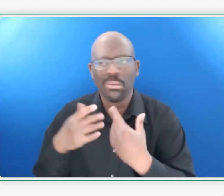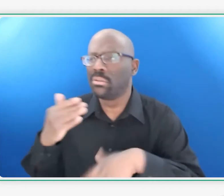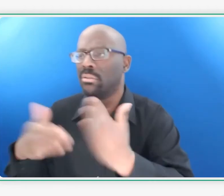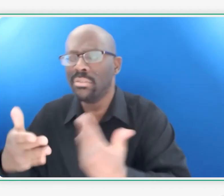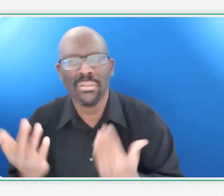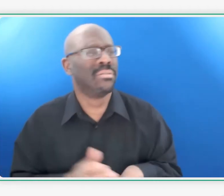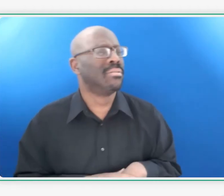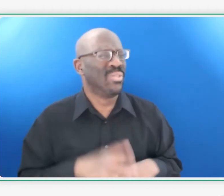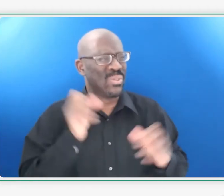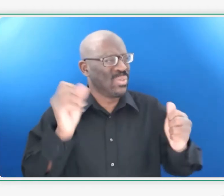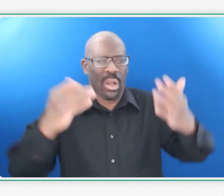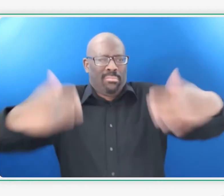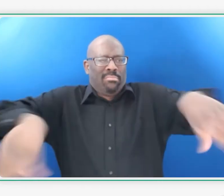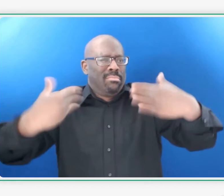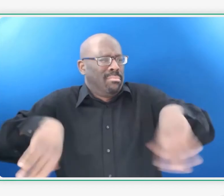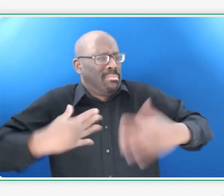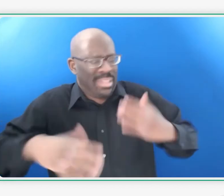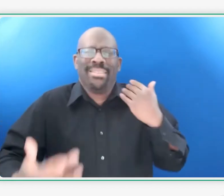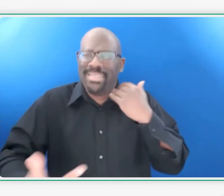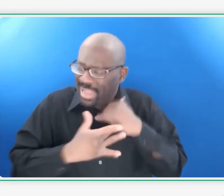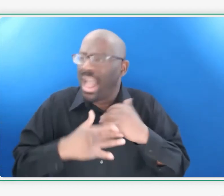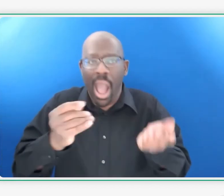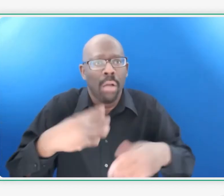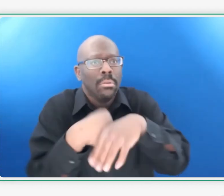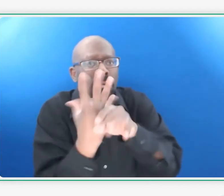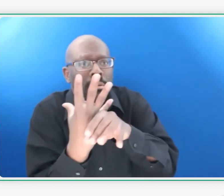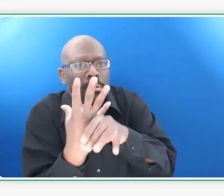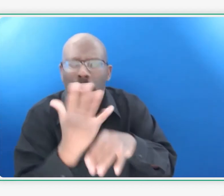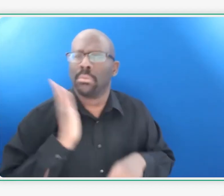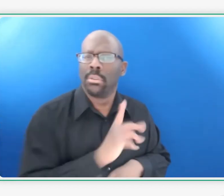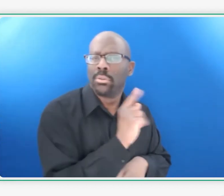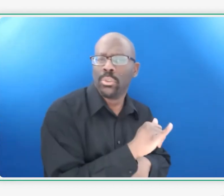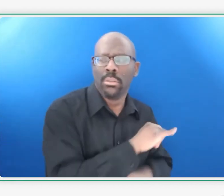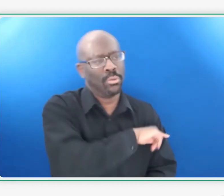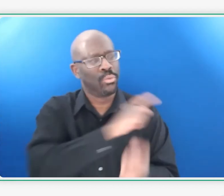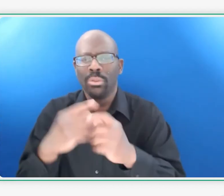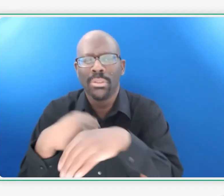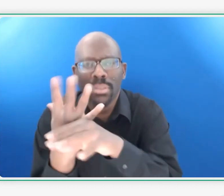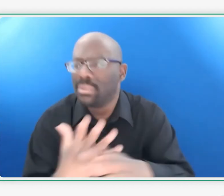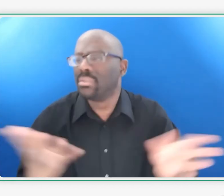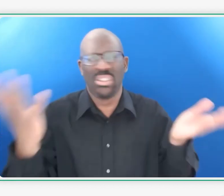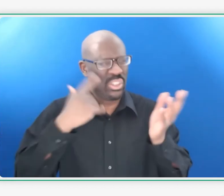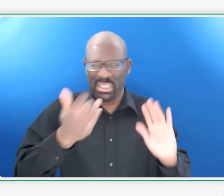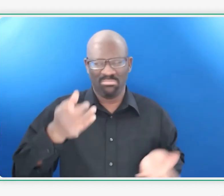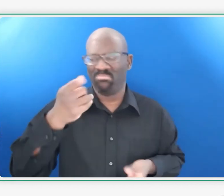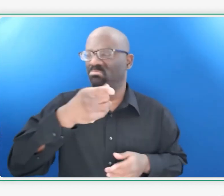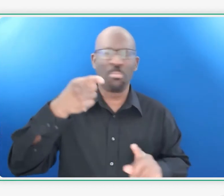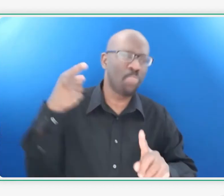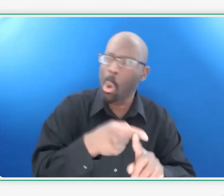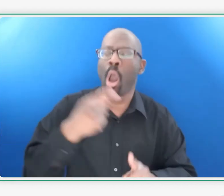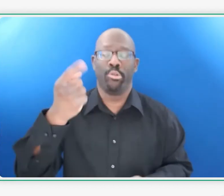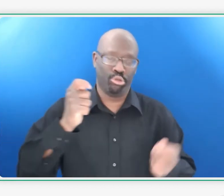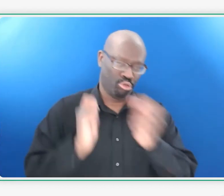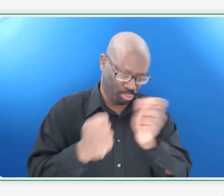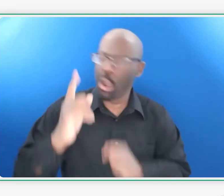quickly. Soon we're going to be going completely electric. And technology is really booming. You know, back in the day, we used TTY, and